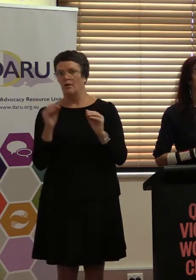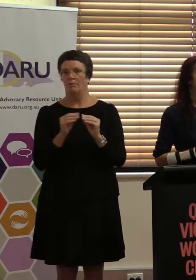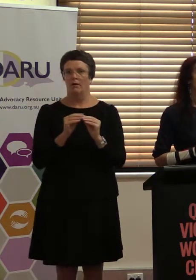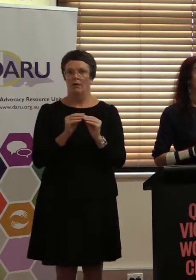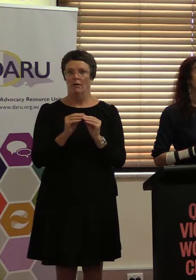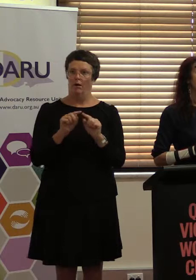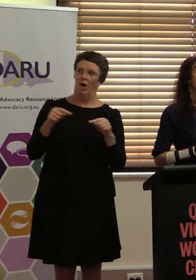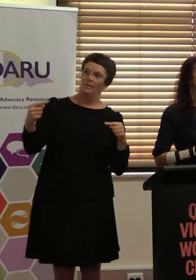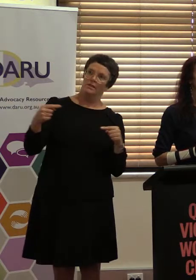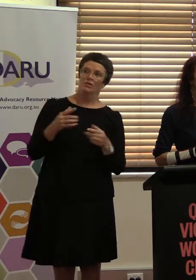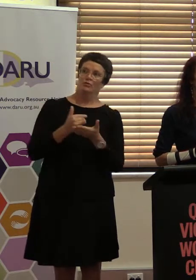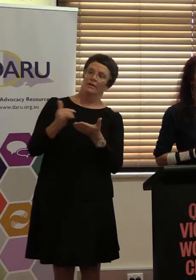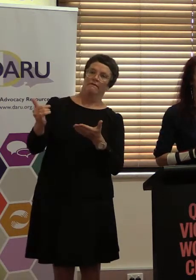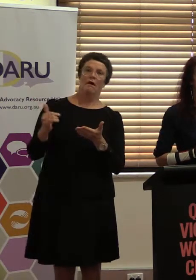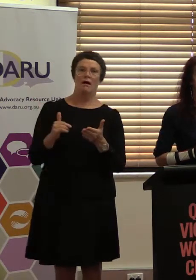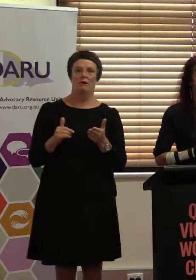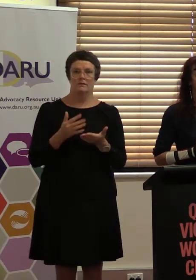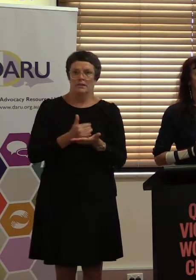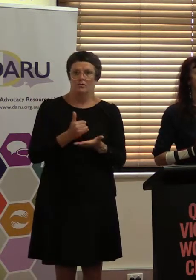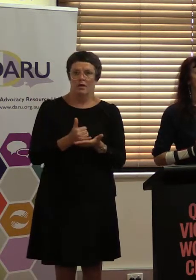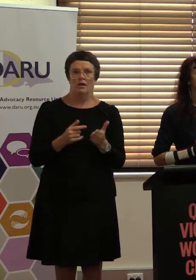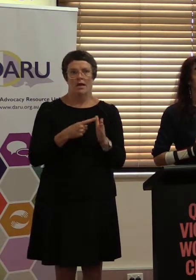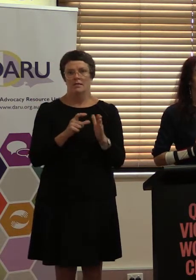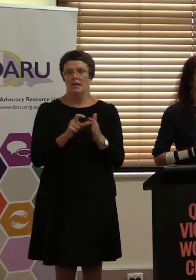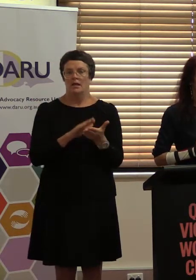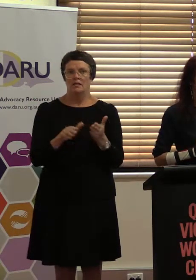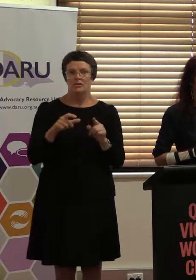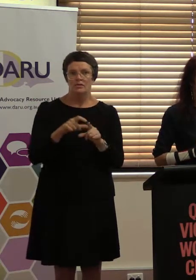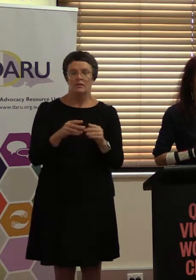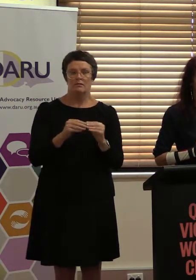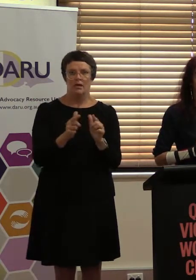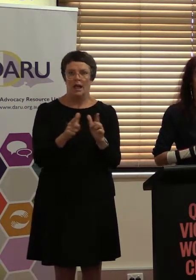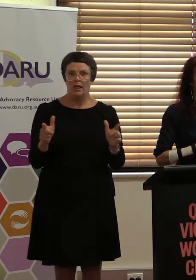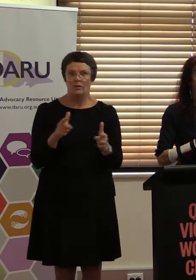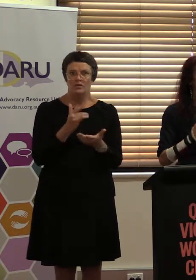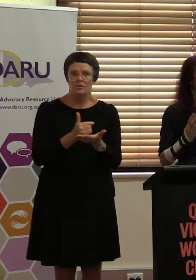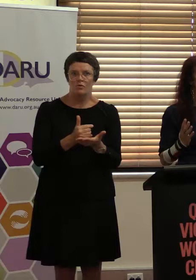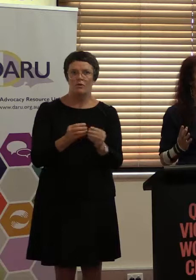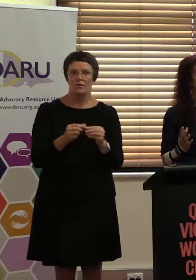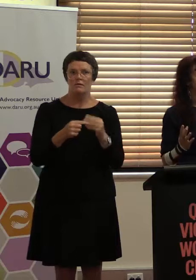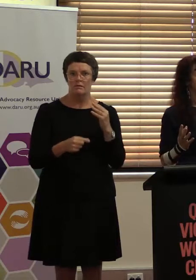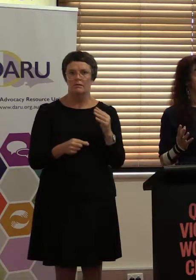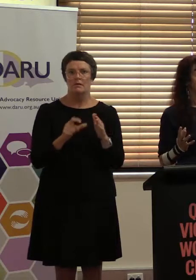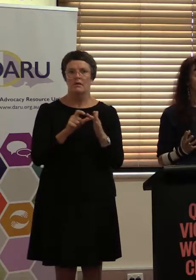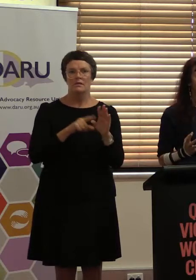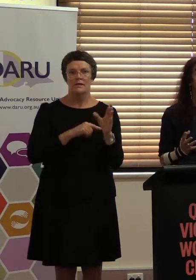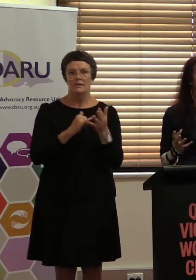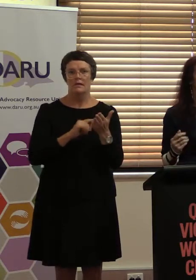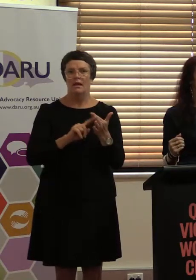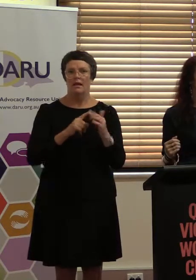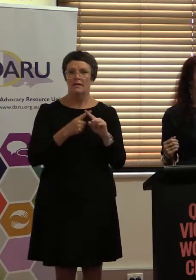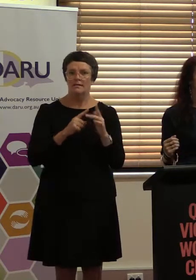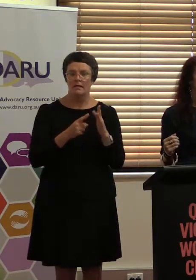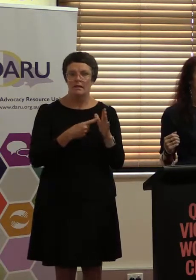defiant disorder, ADHD, language disorders, dyslexia,